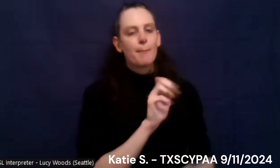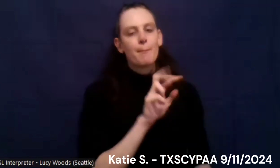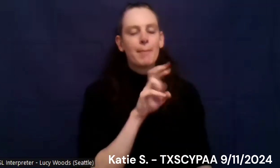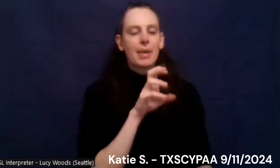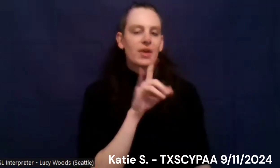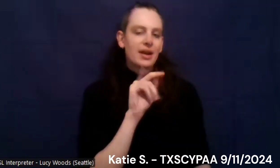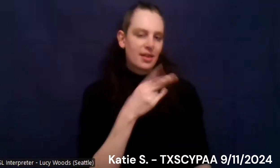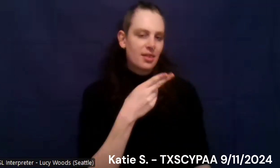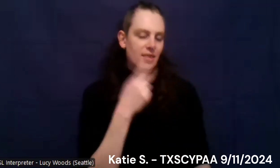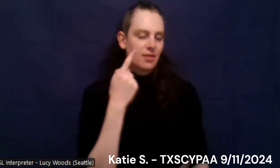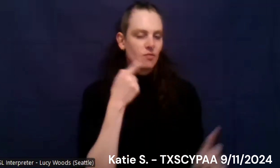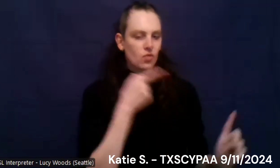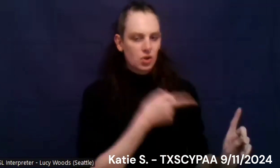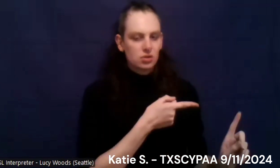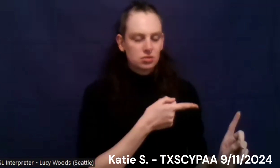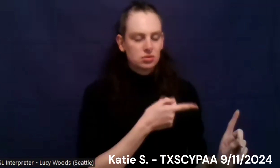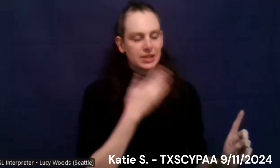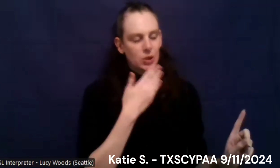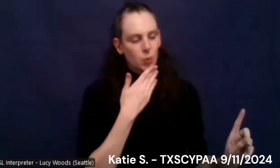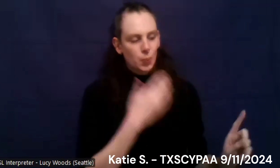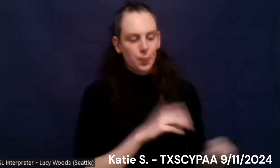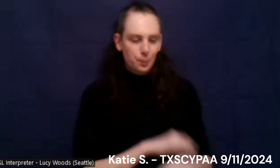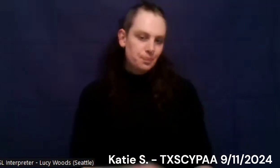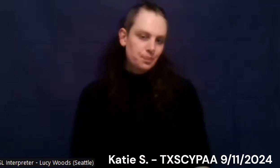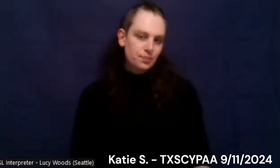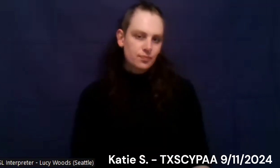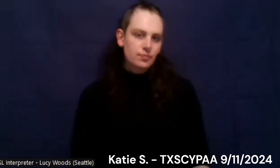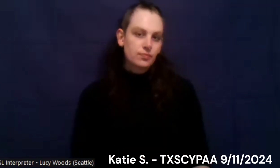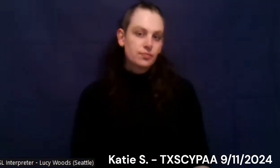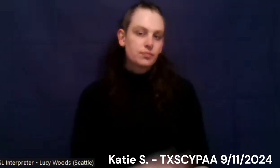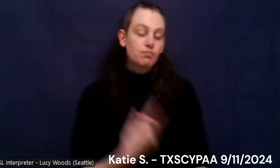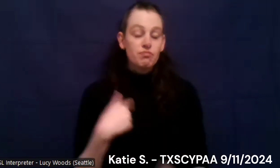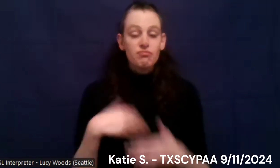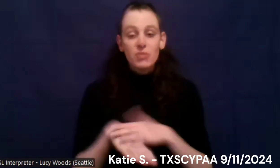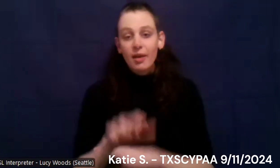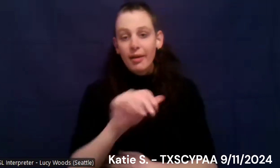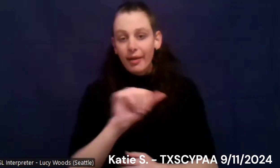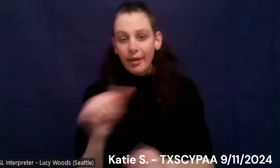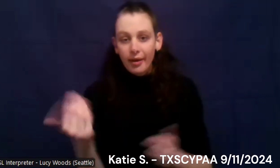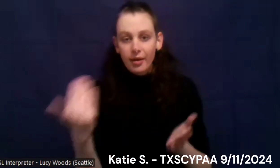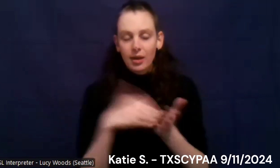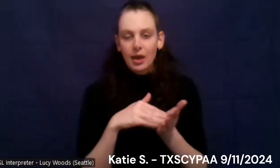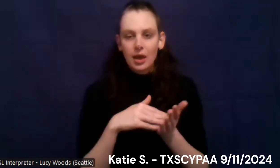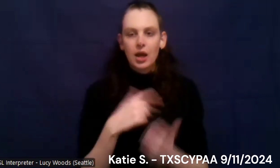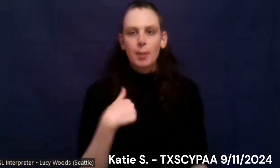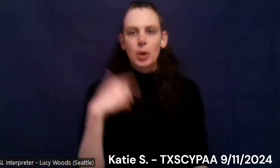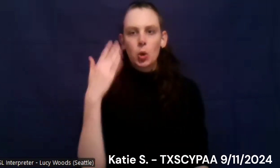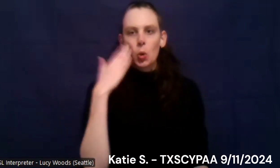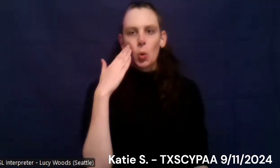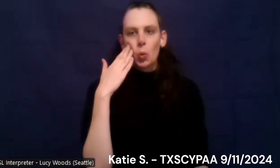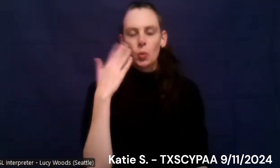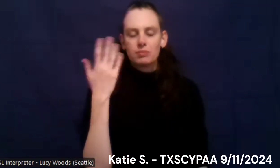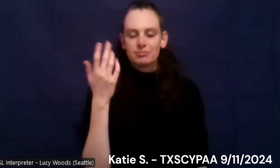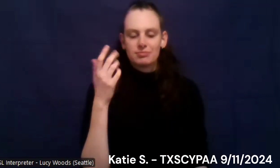often. And I came to the rooms, and I was well enough aware that I had no control over my